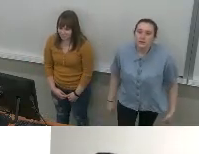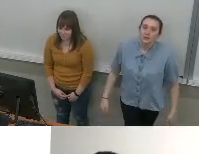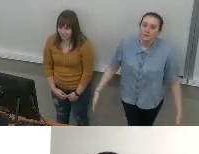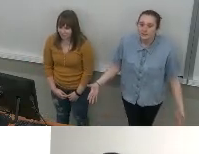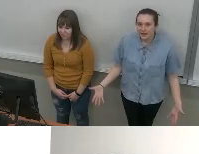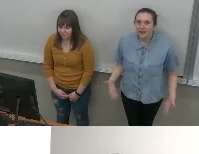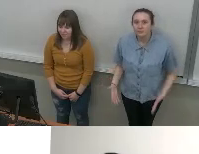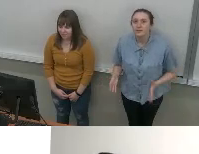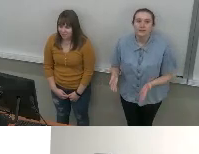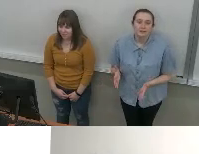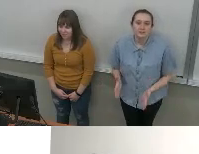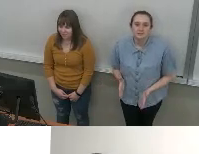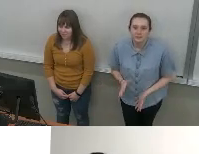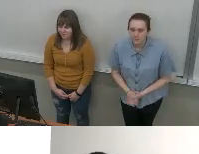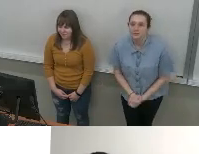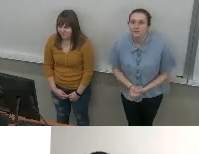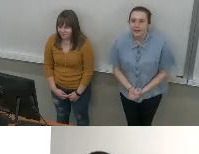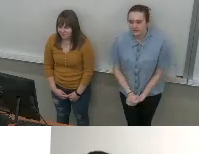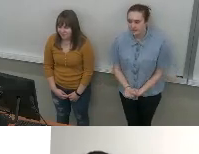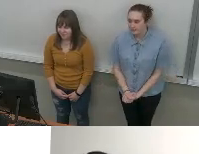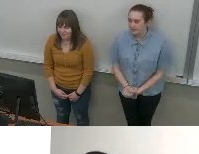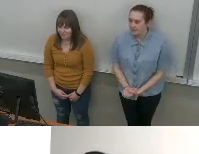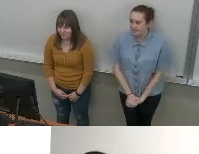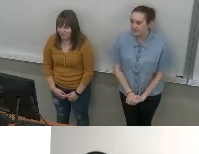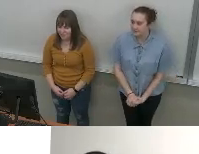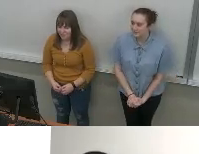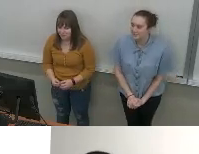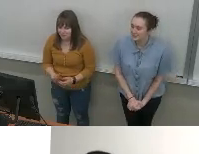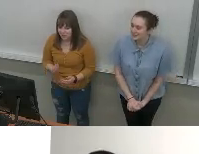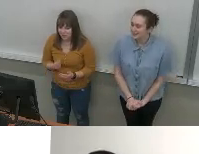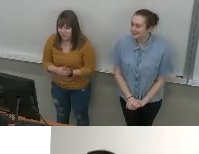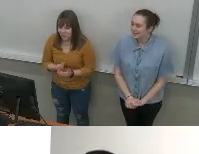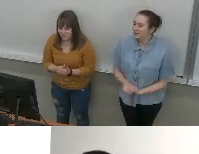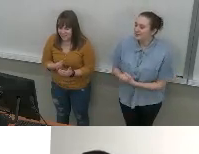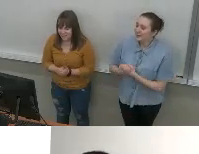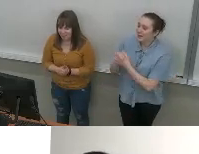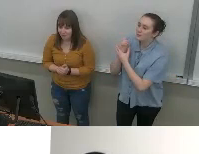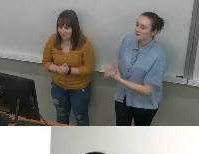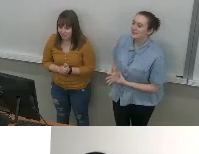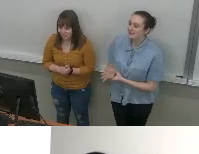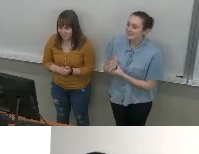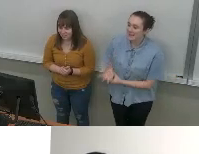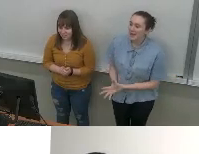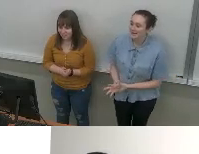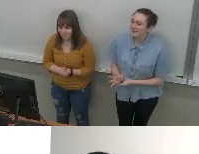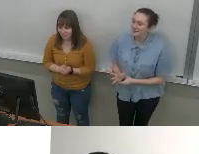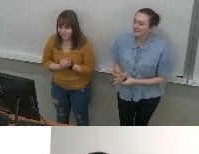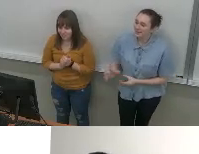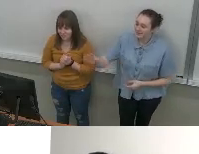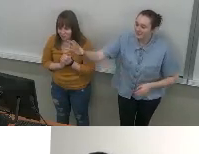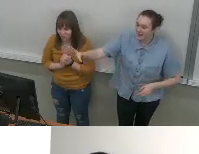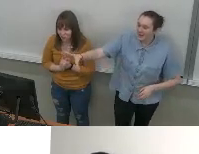Canceled, because everything this year has been canceled. We've seen this word so many times. And we've seen this